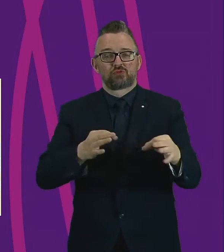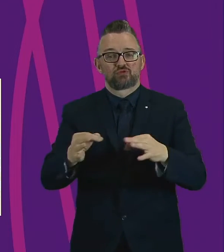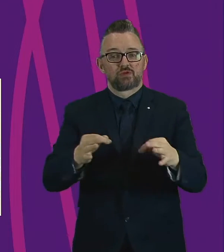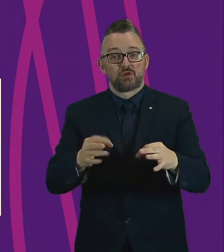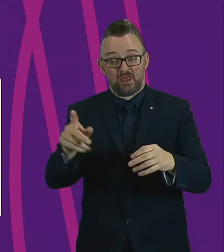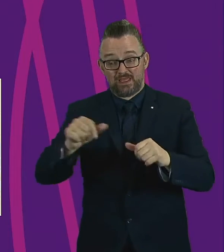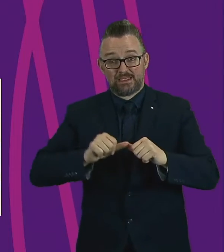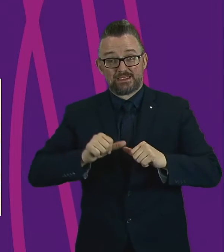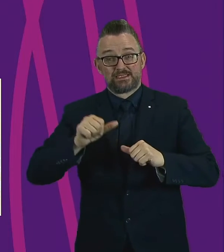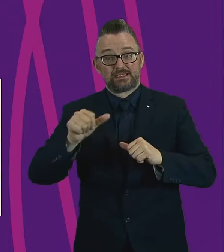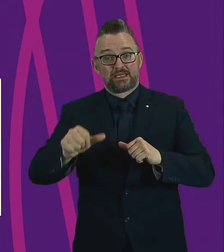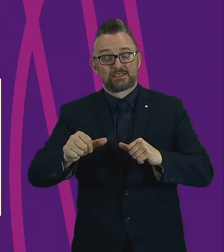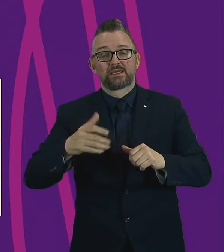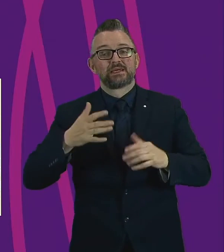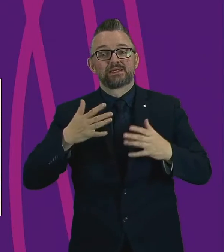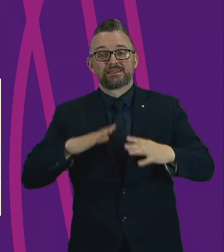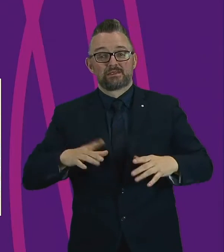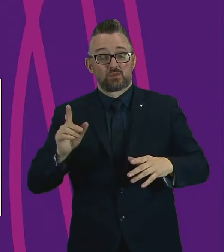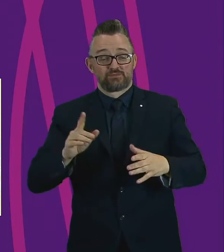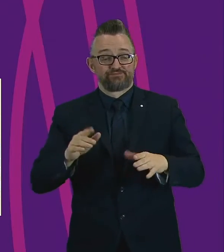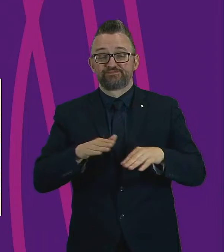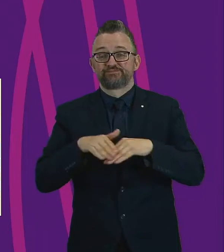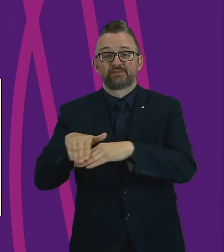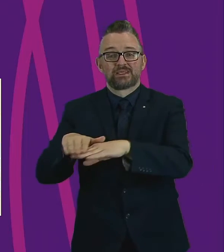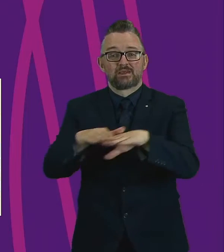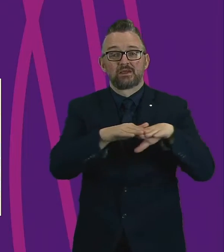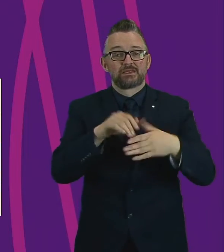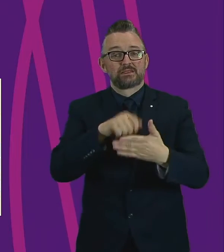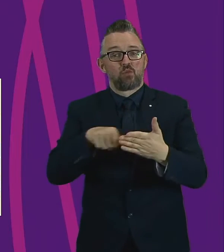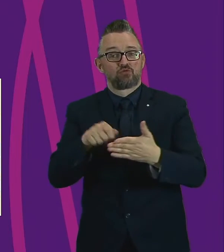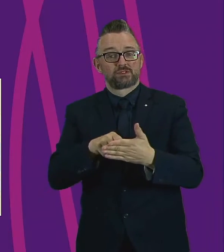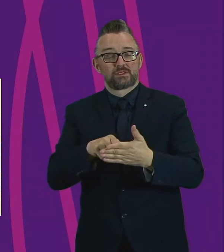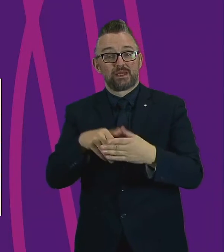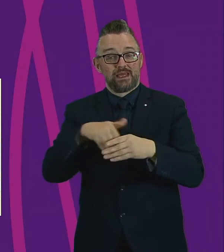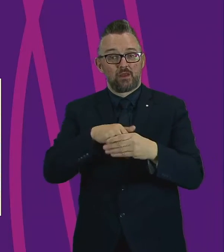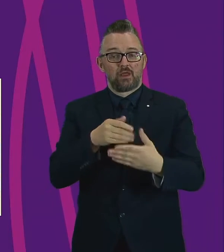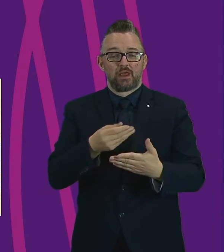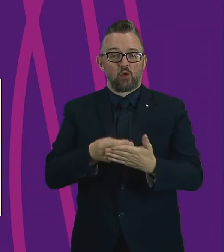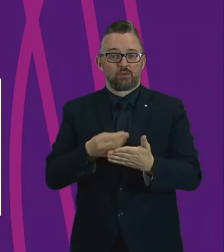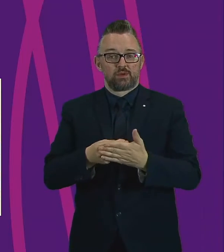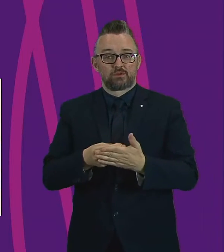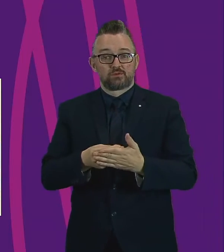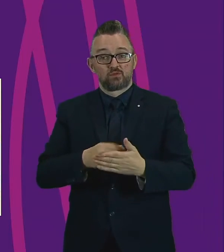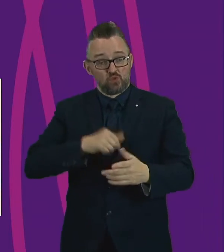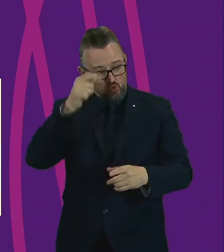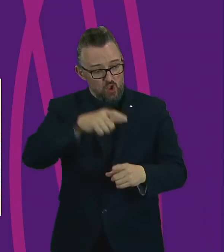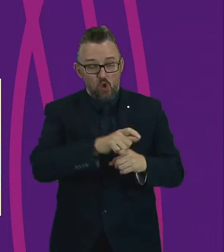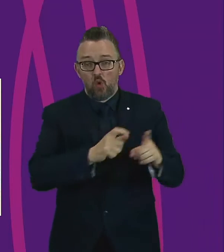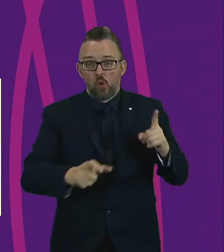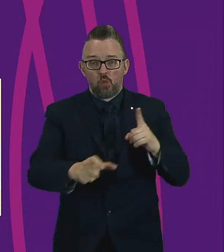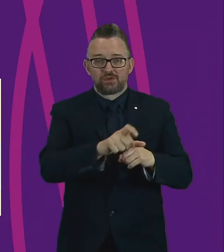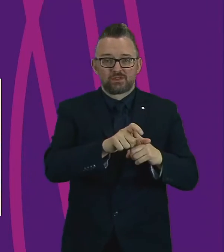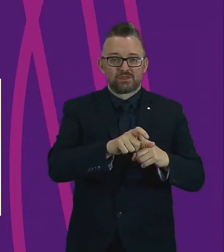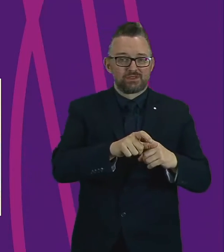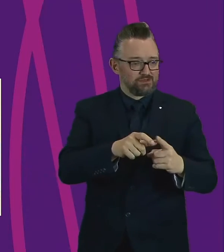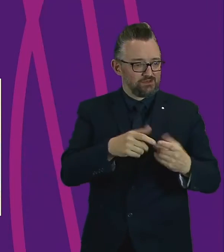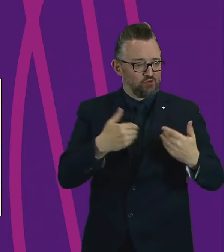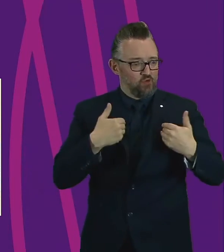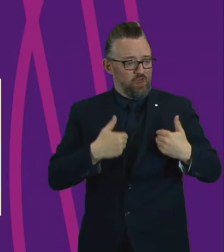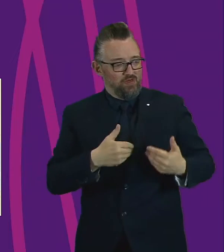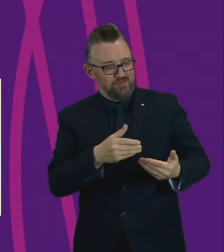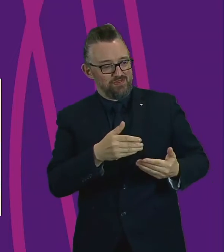steps, must include democracy in our economy. We know that community wealth building by local government could be a